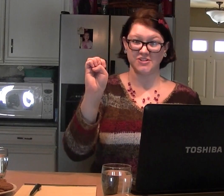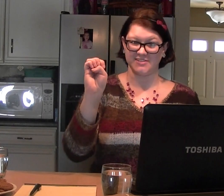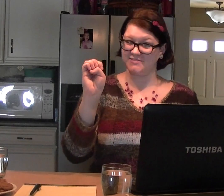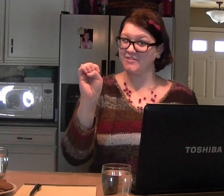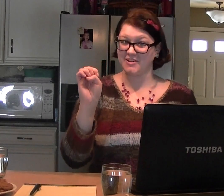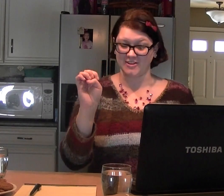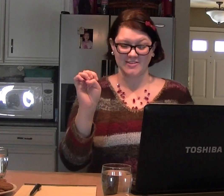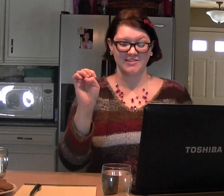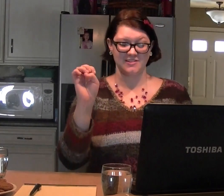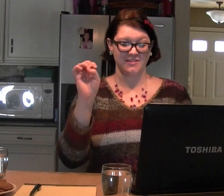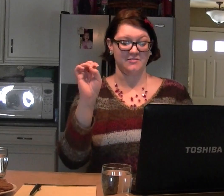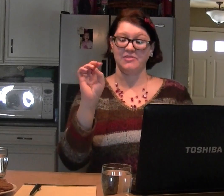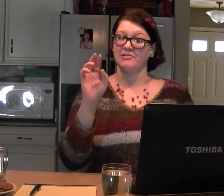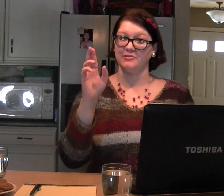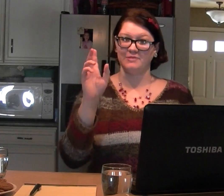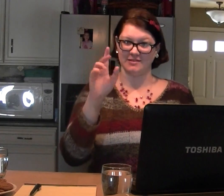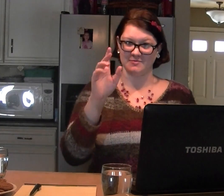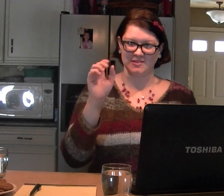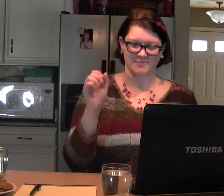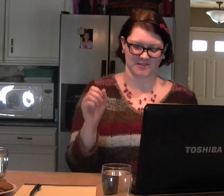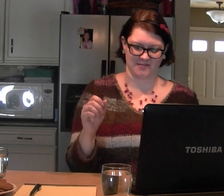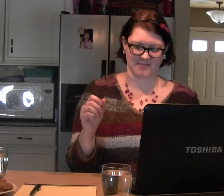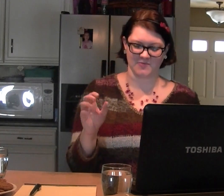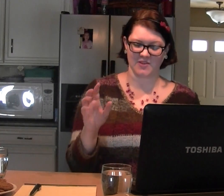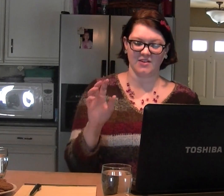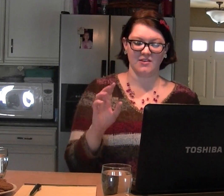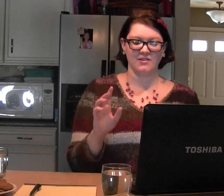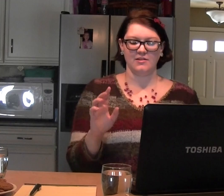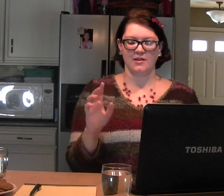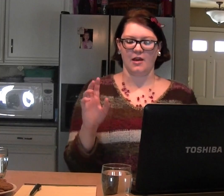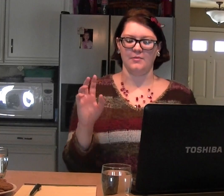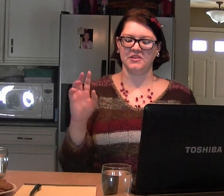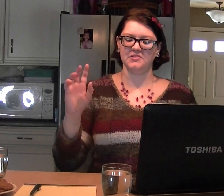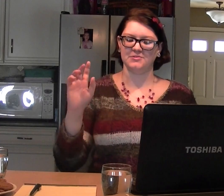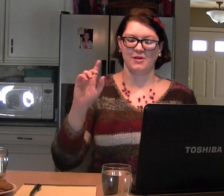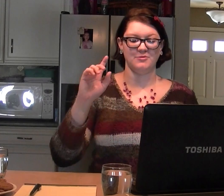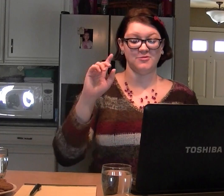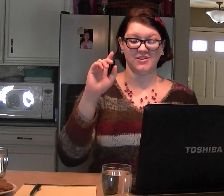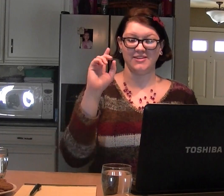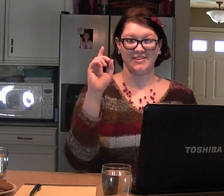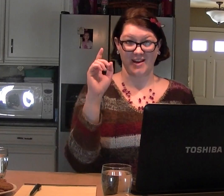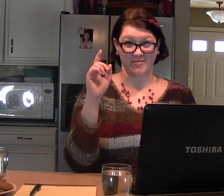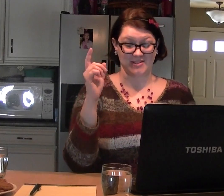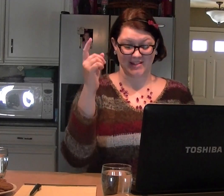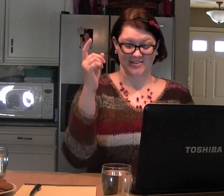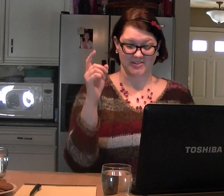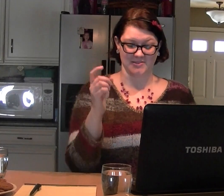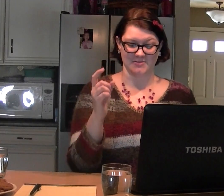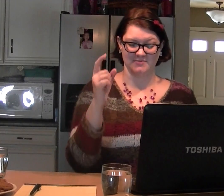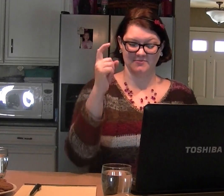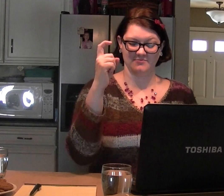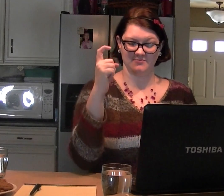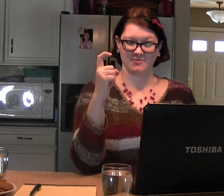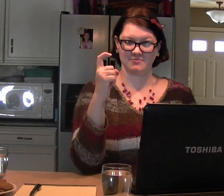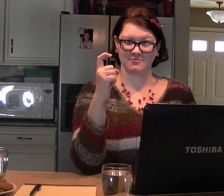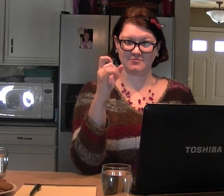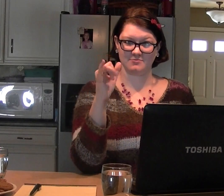Vulture. Very good. Or I thought you might get messed up with that one. Here's probably, I would say, the hardest one.